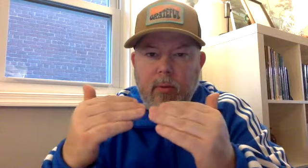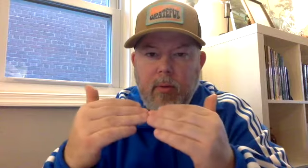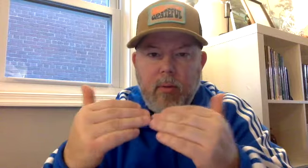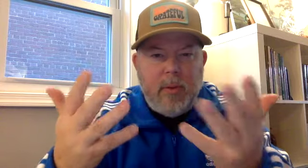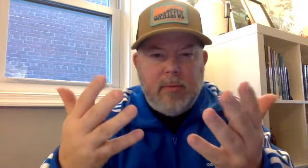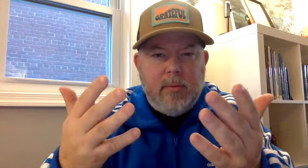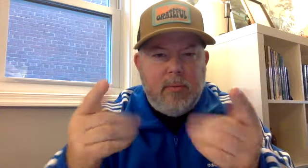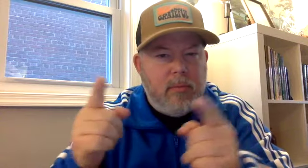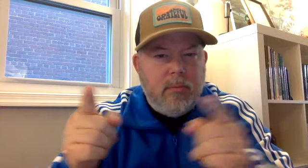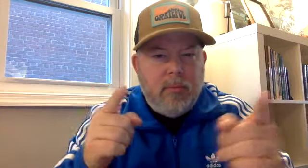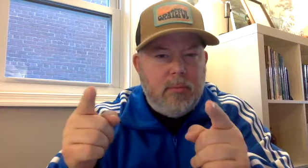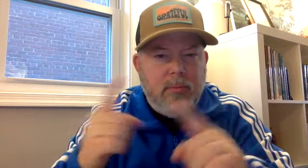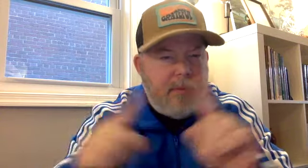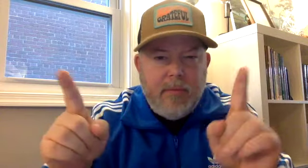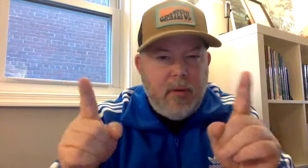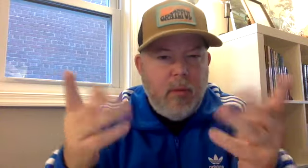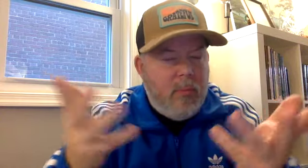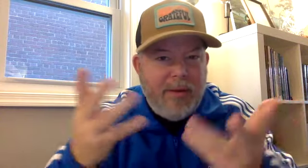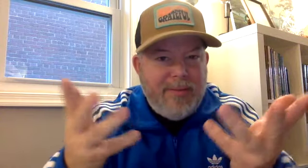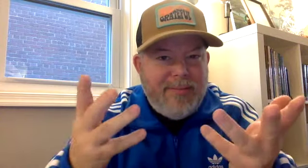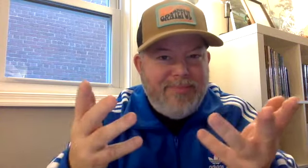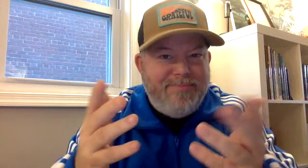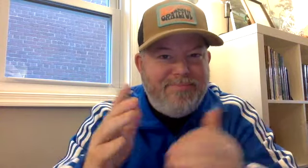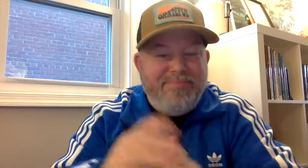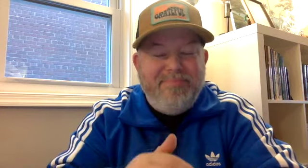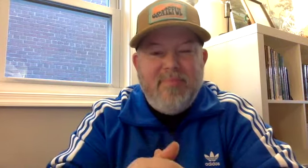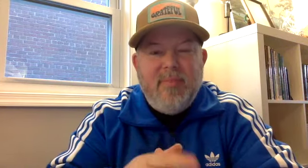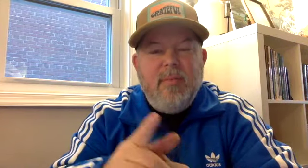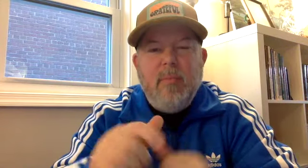We go where we help protect those who protect us all.